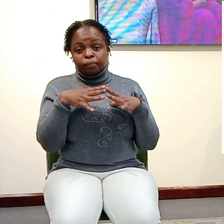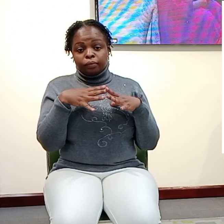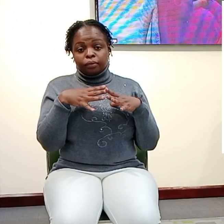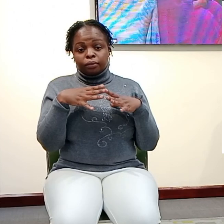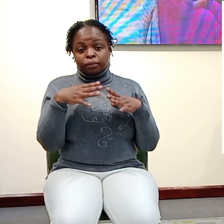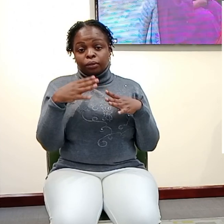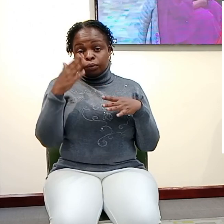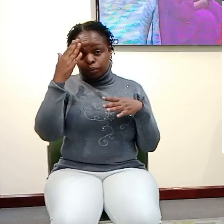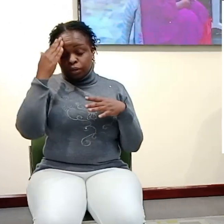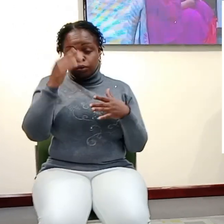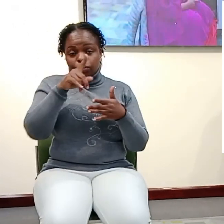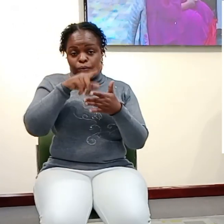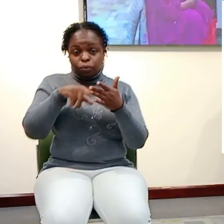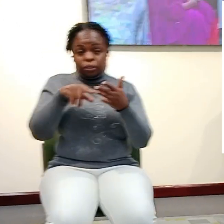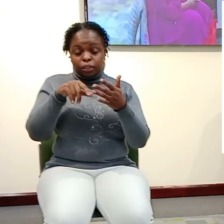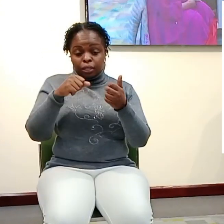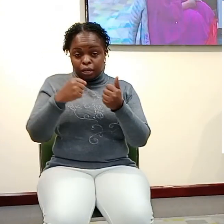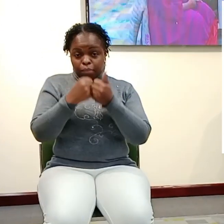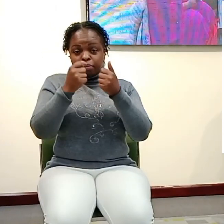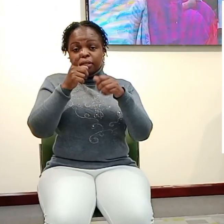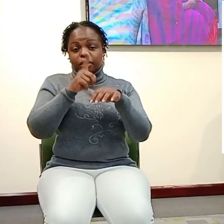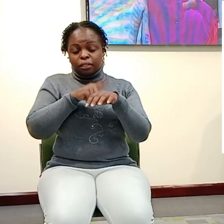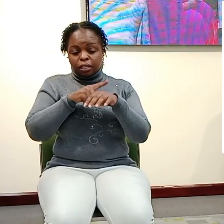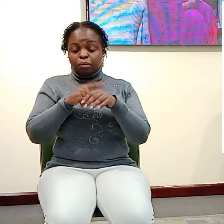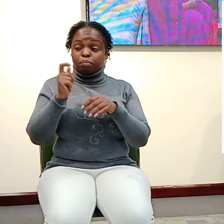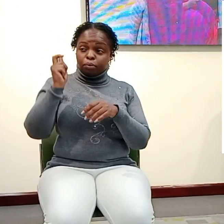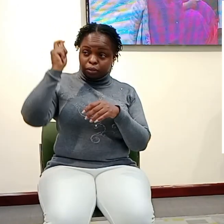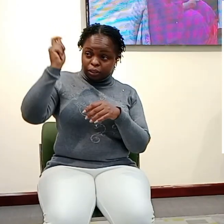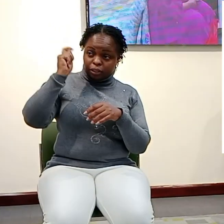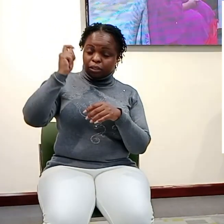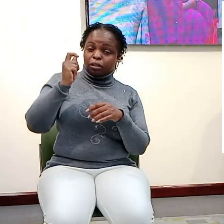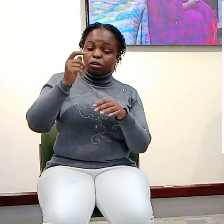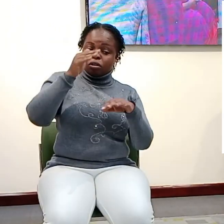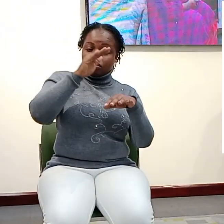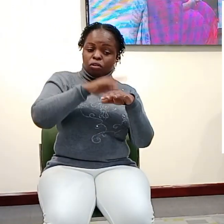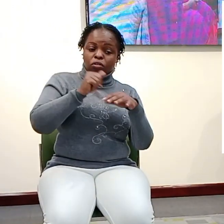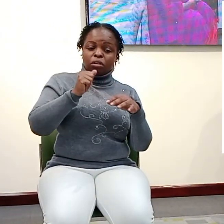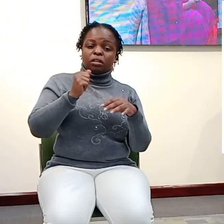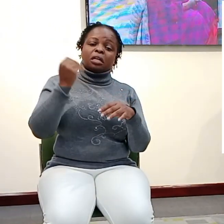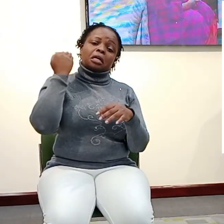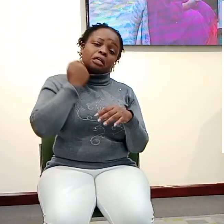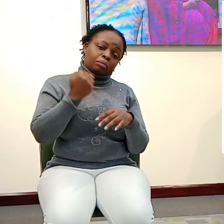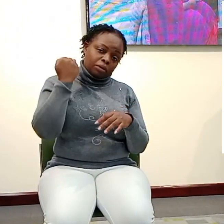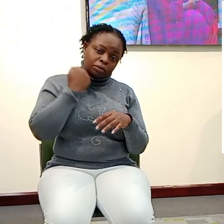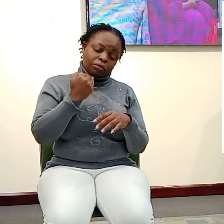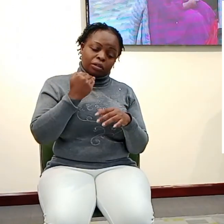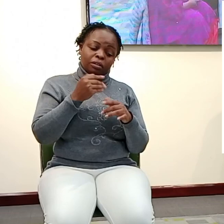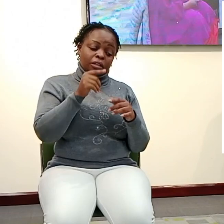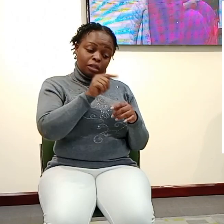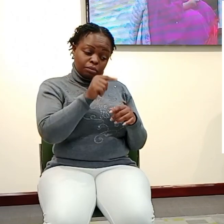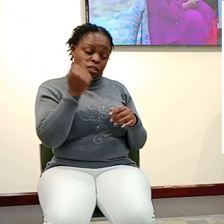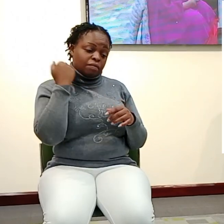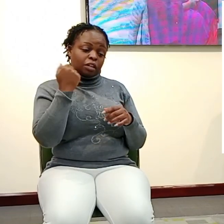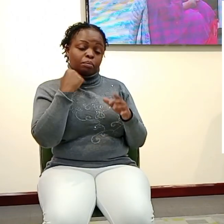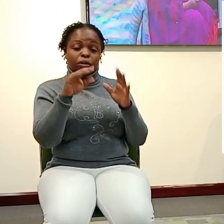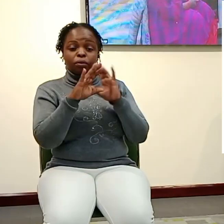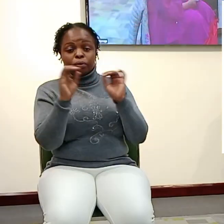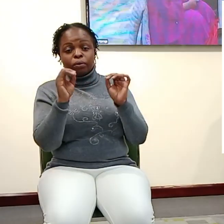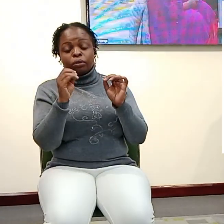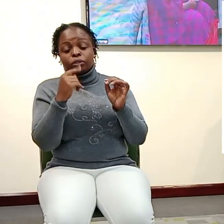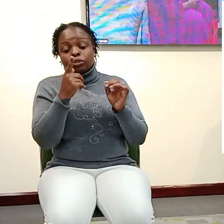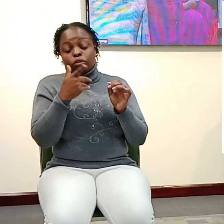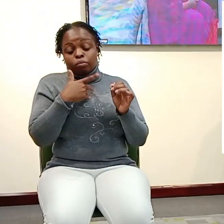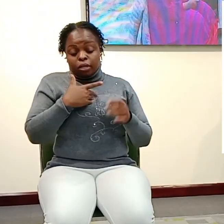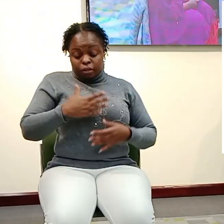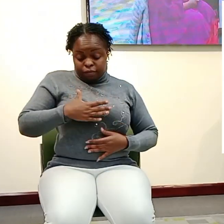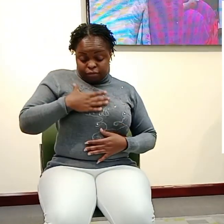what happens when they protest. They're being labeled as criminals when they're not criminals. So I'm a guest